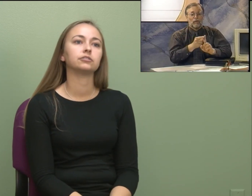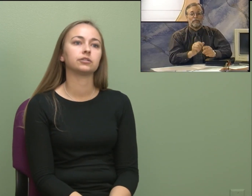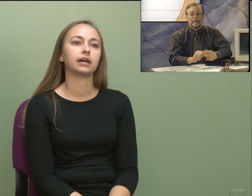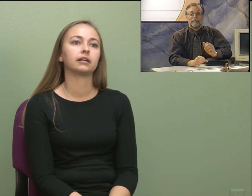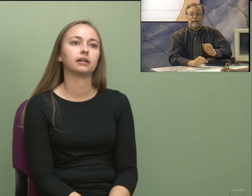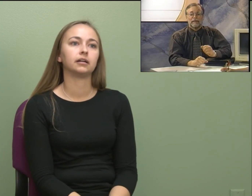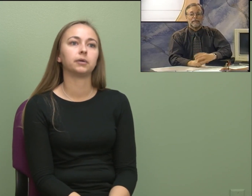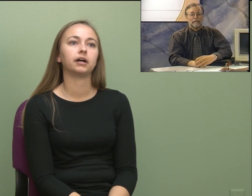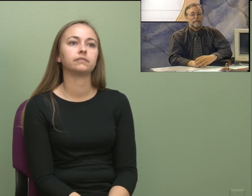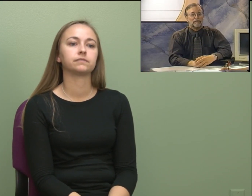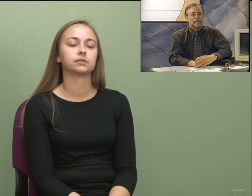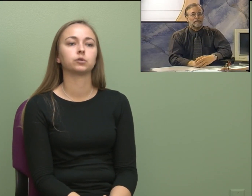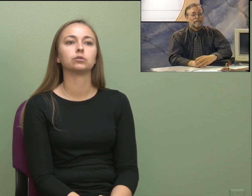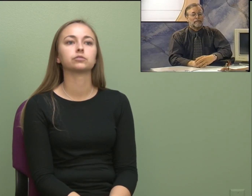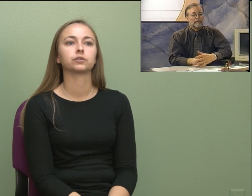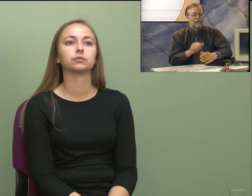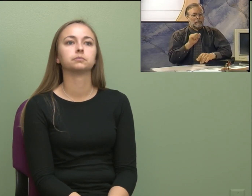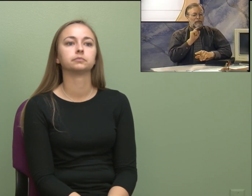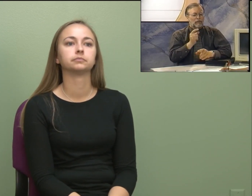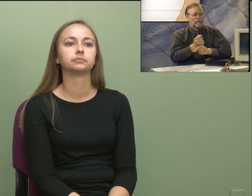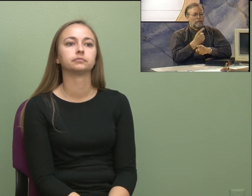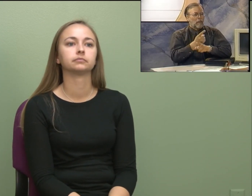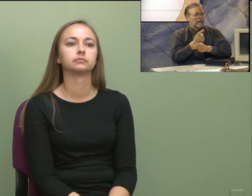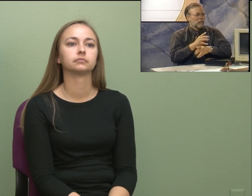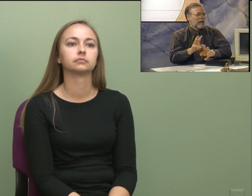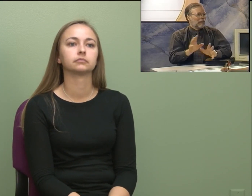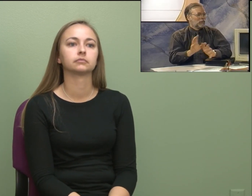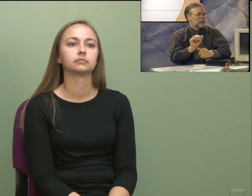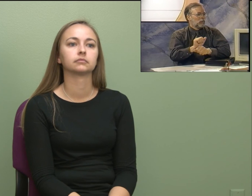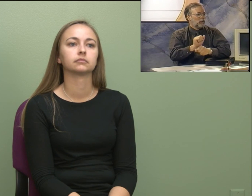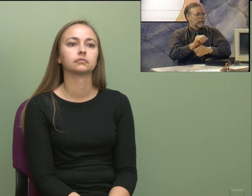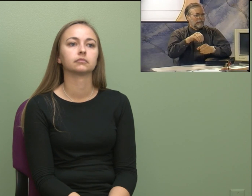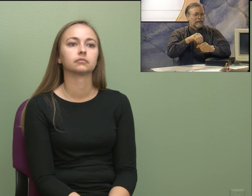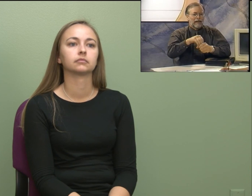Yeah, I'll do that. I'll have some goals for you.